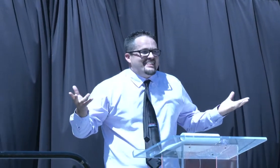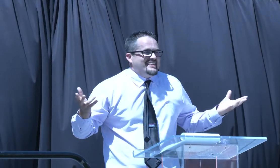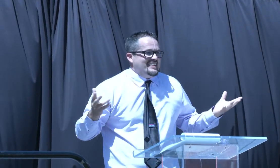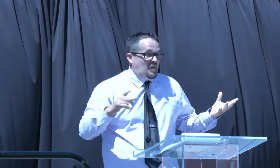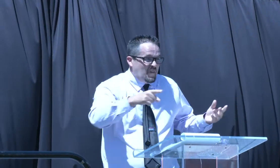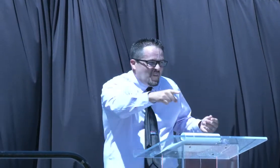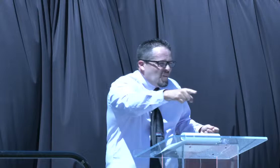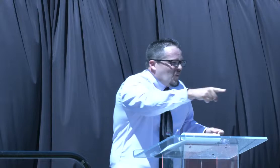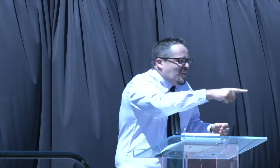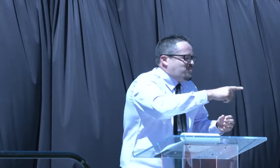Clinton.